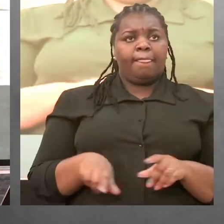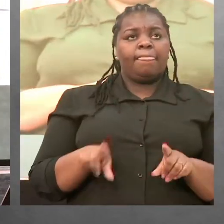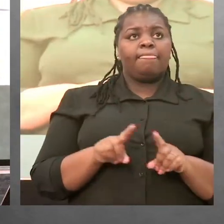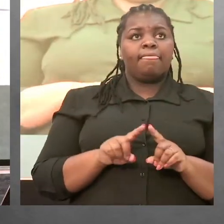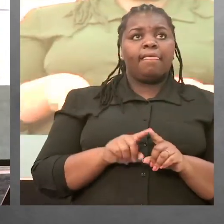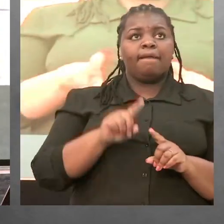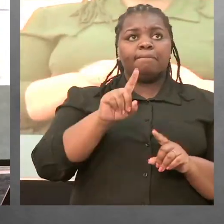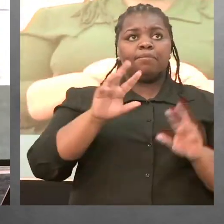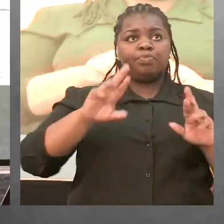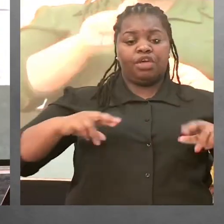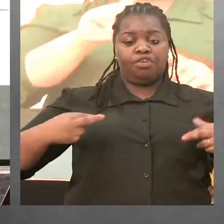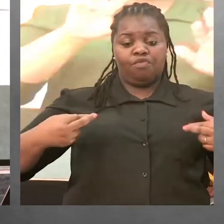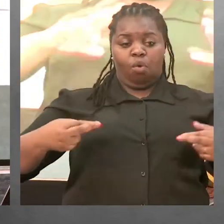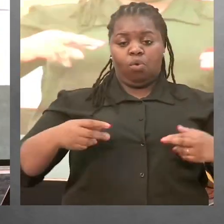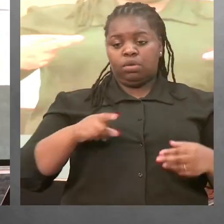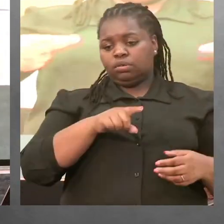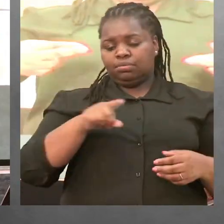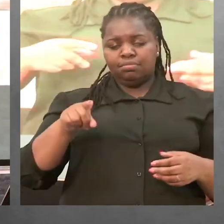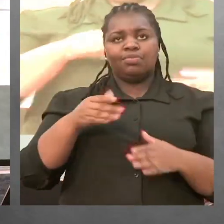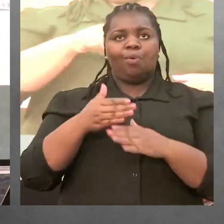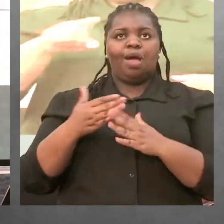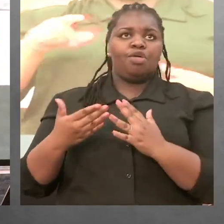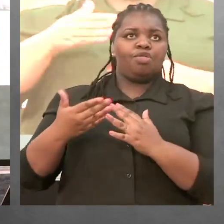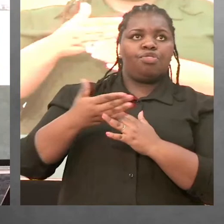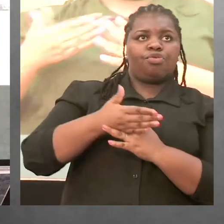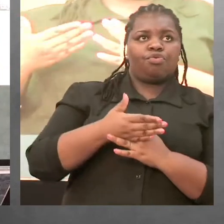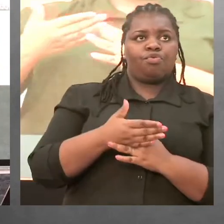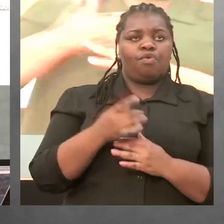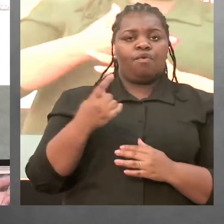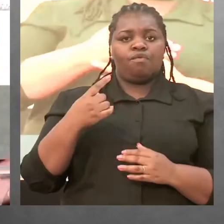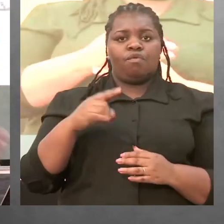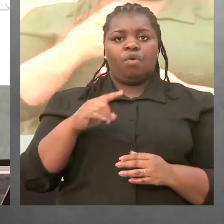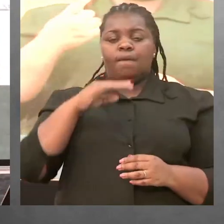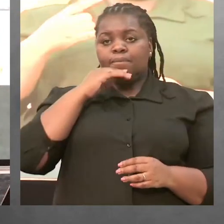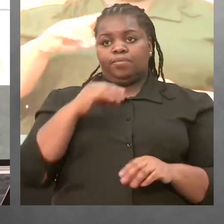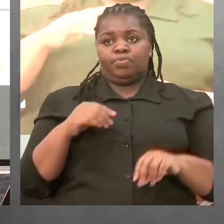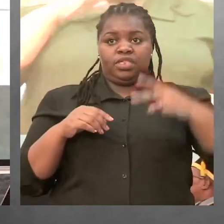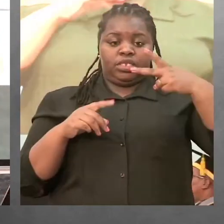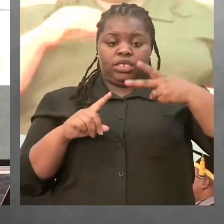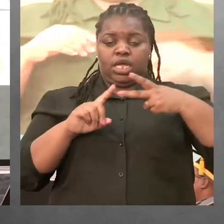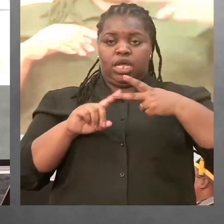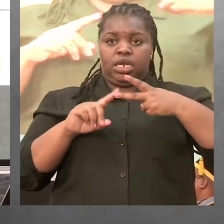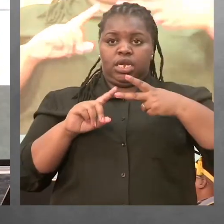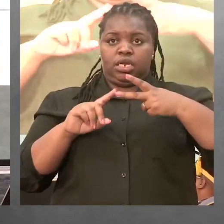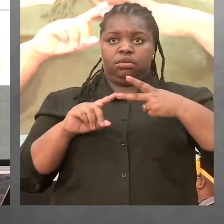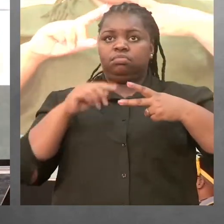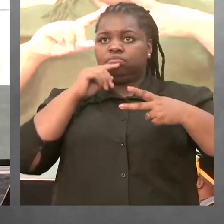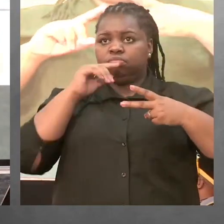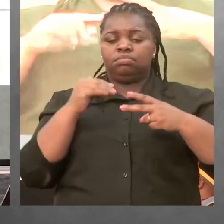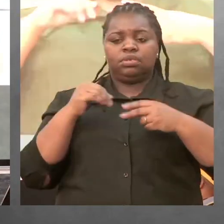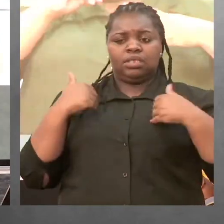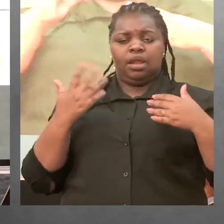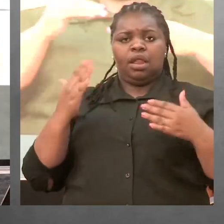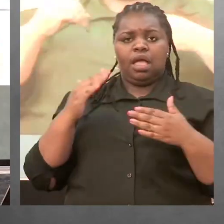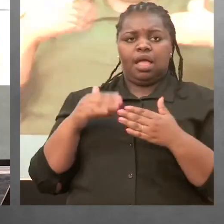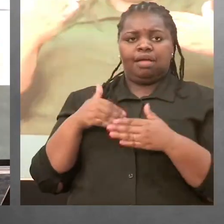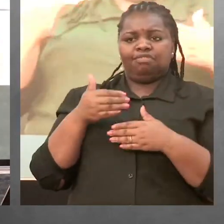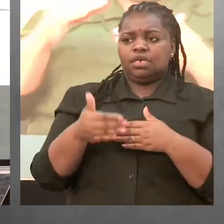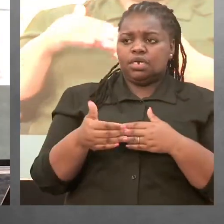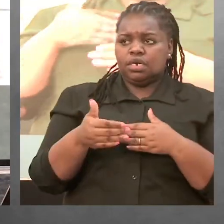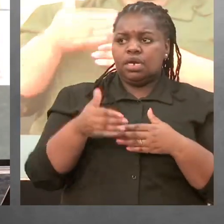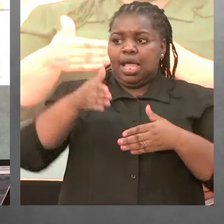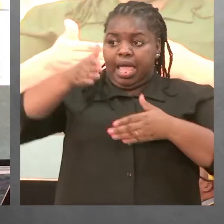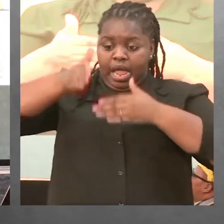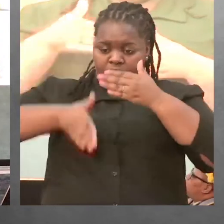Industrial Revolution went through over a century. The second Industrial Revolution started after the end